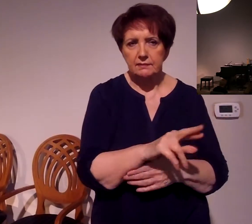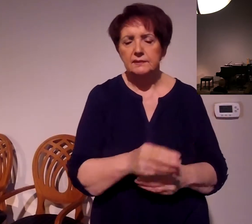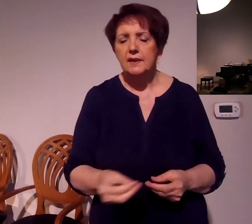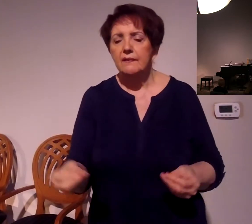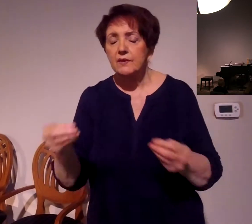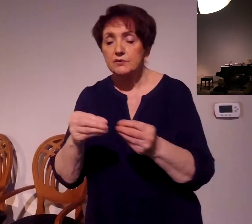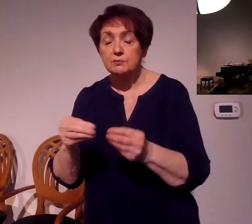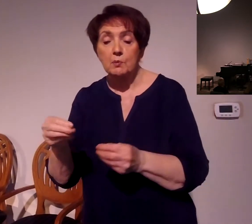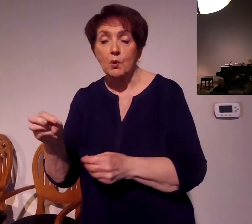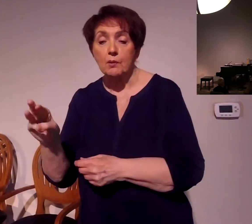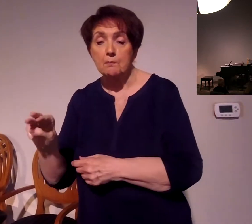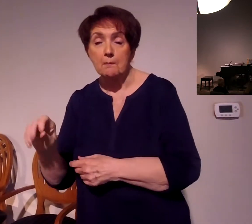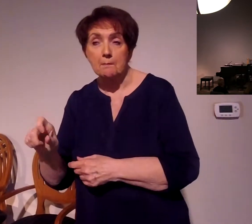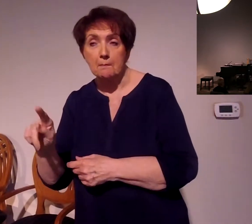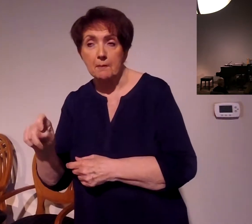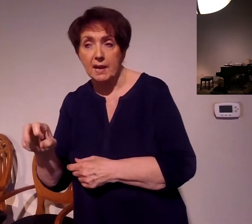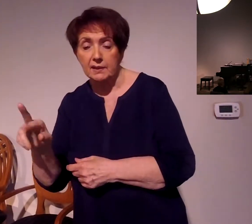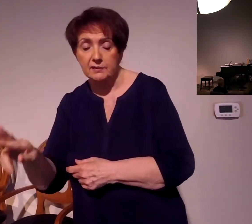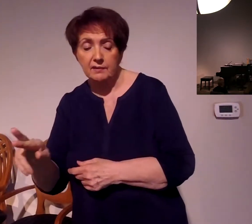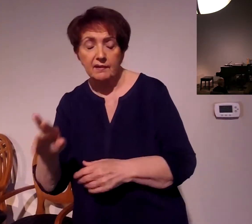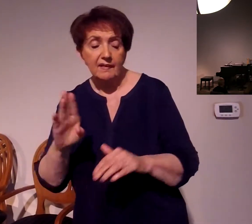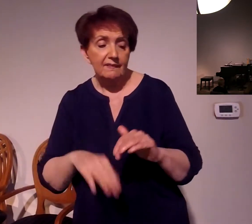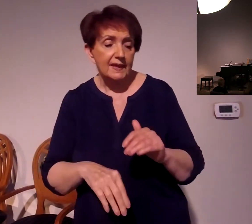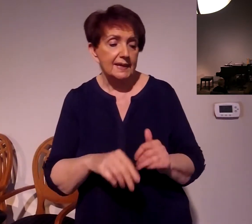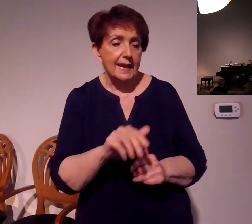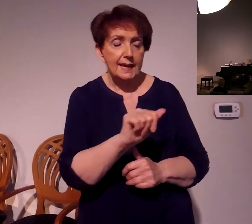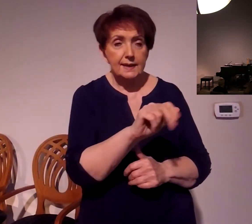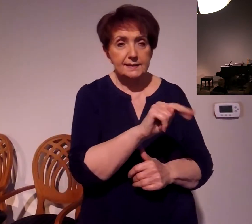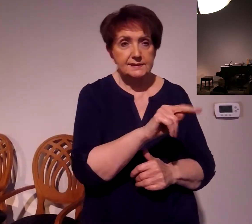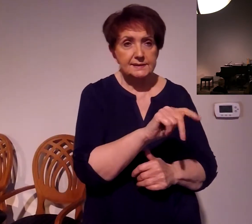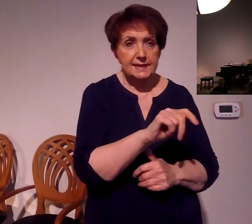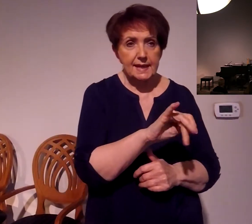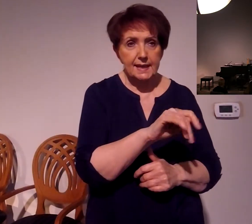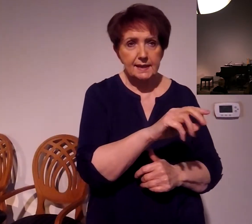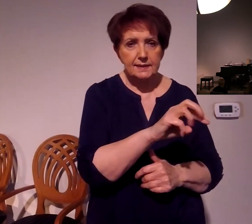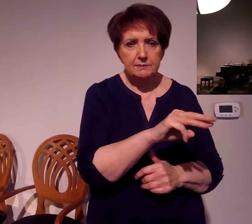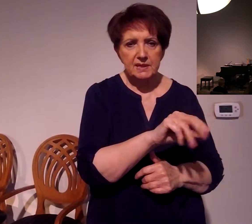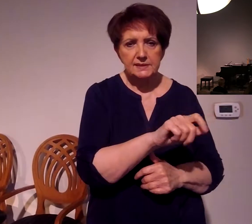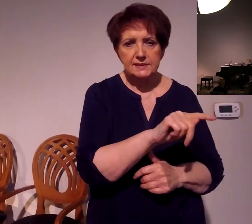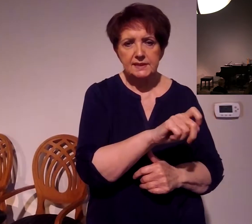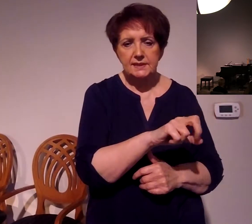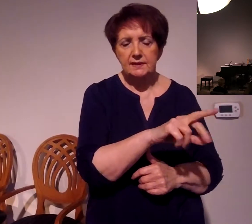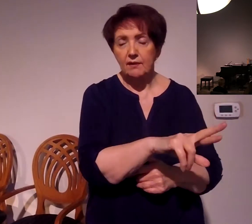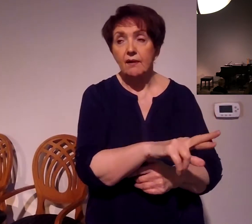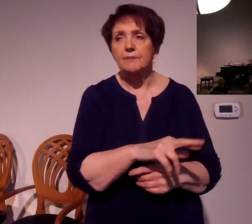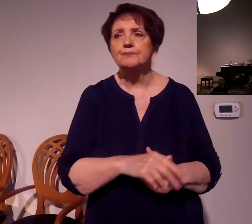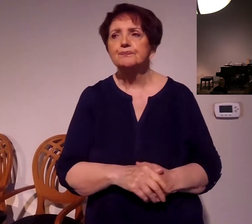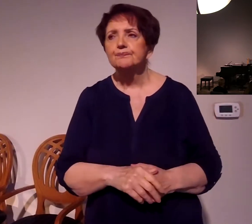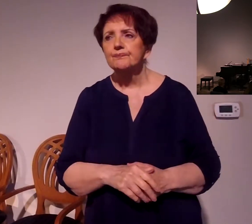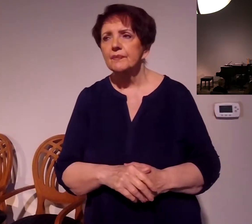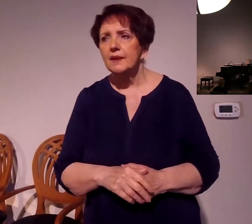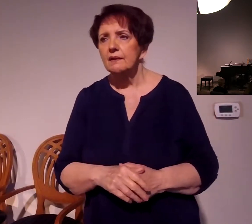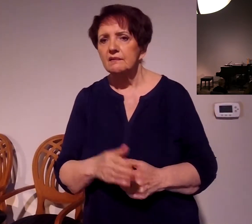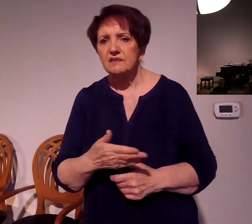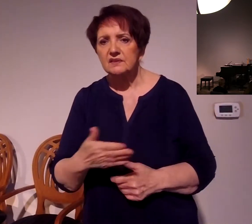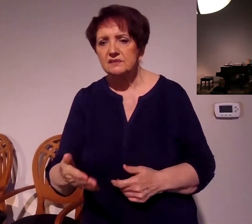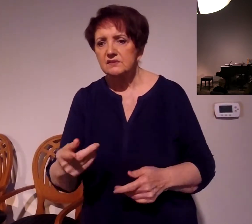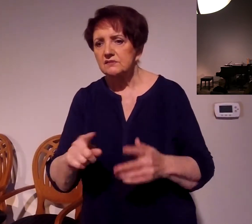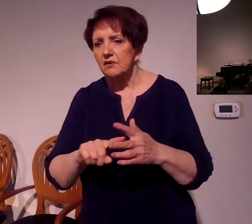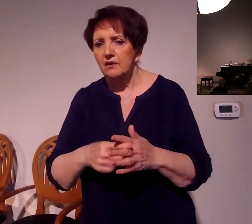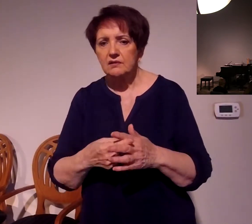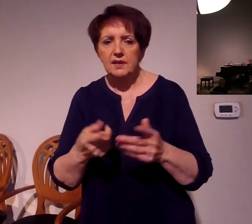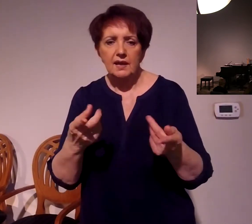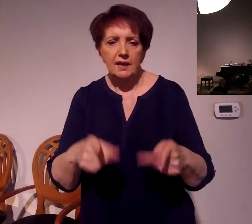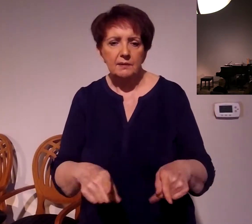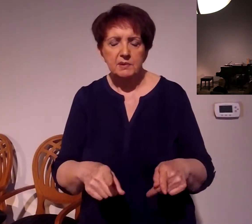there is antimatter. They don't completely dissolve back into nothingness, and things start to happen, and elements are formed,